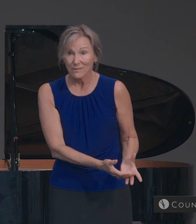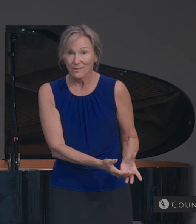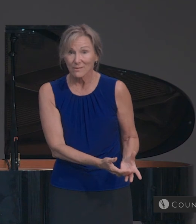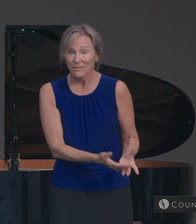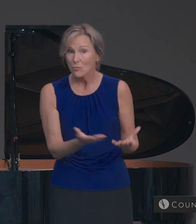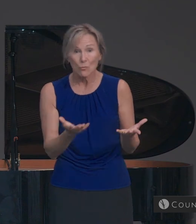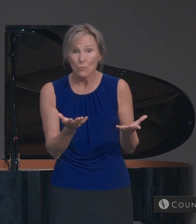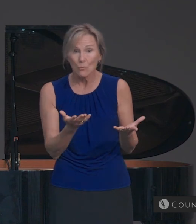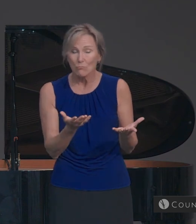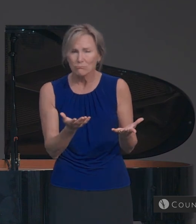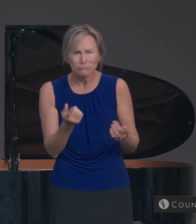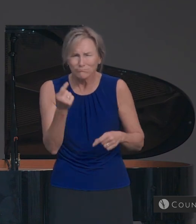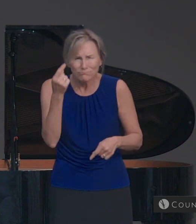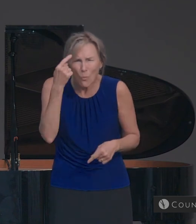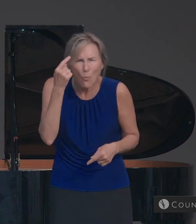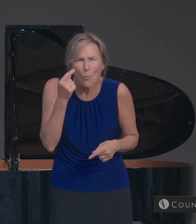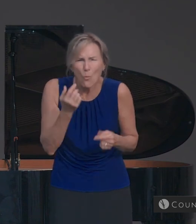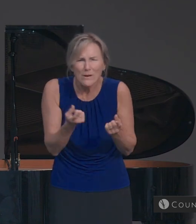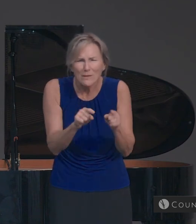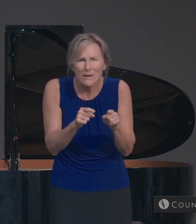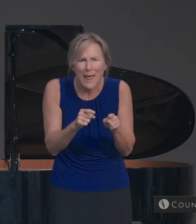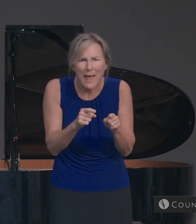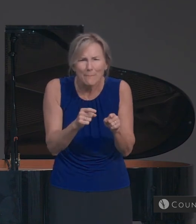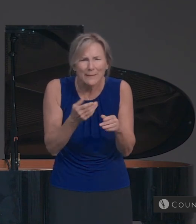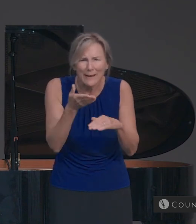What do you think might happen?